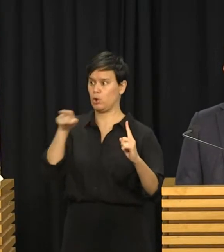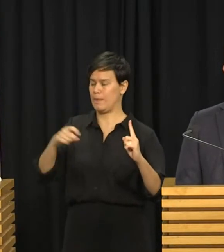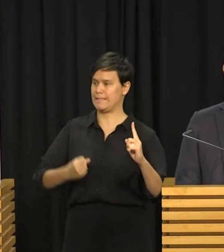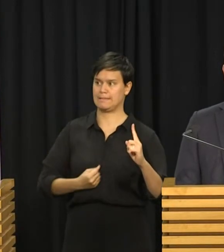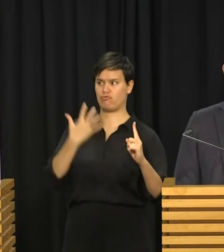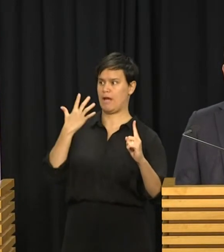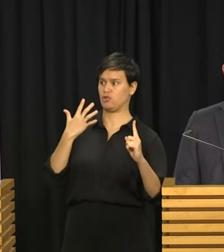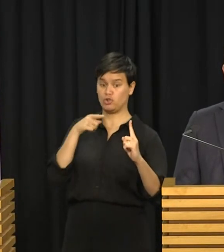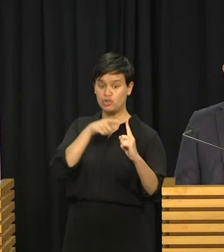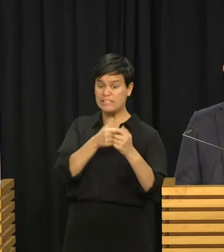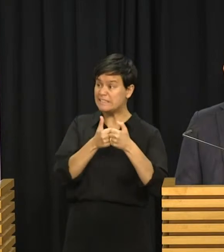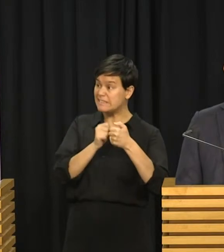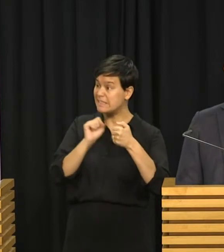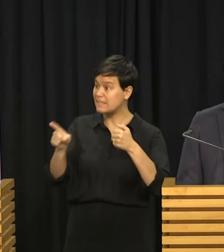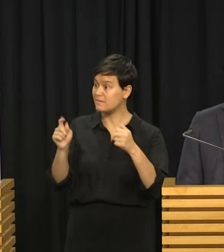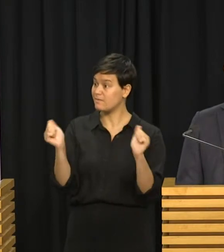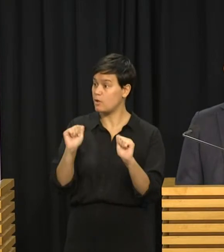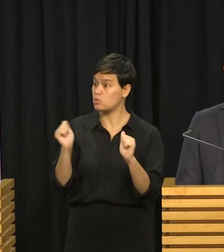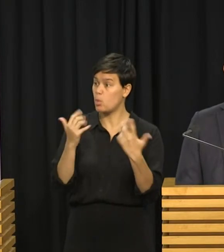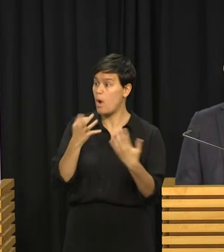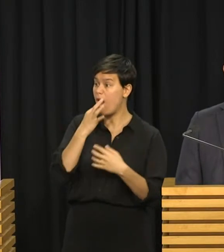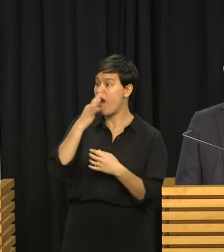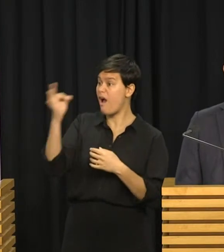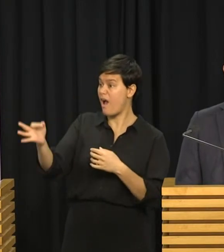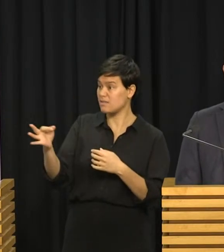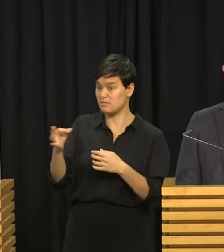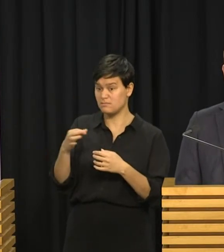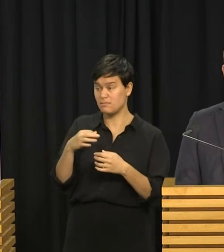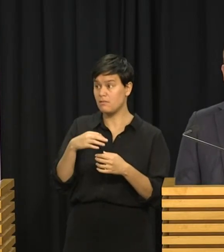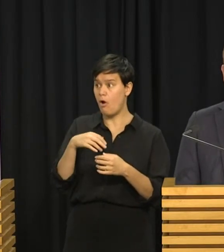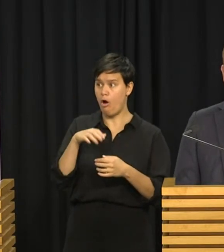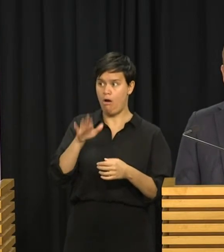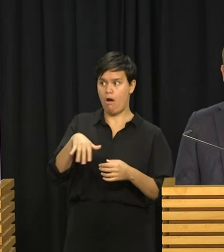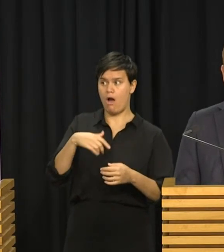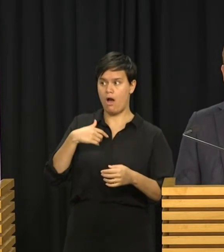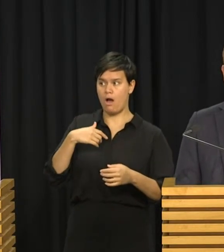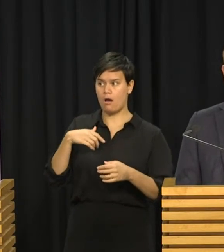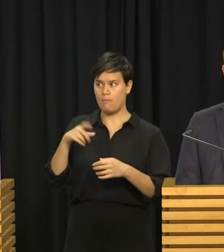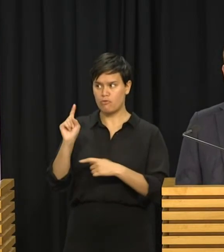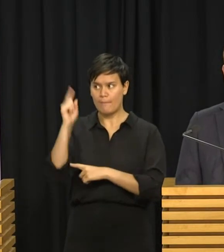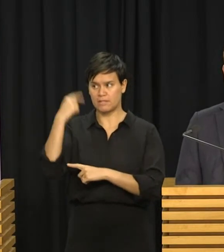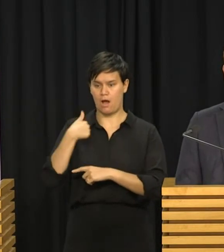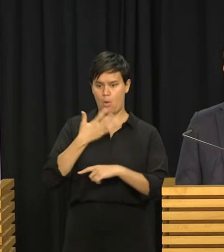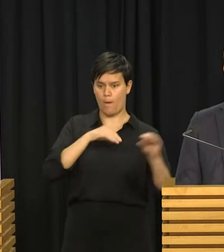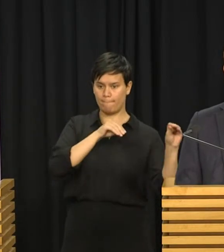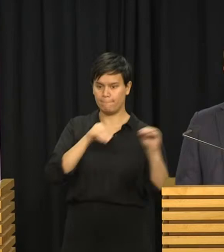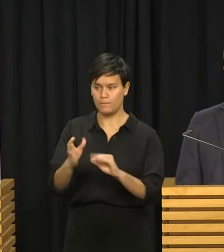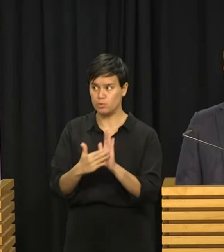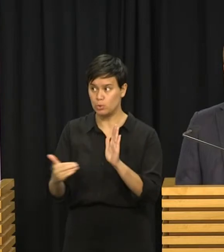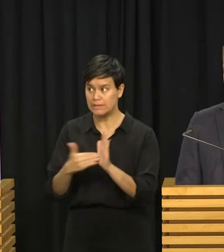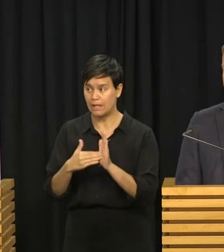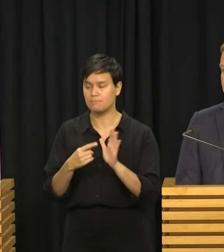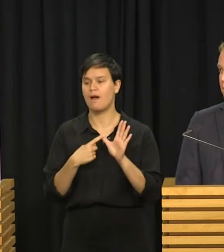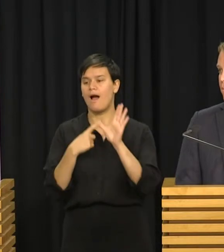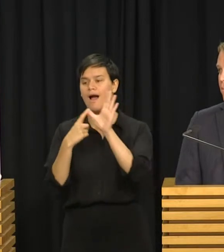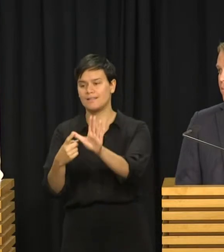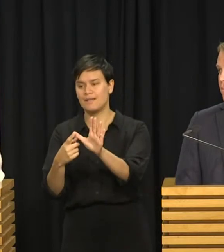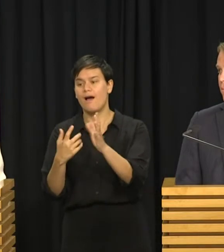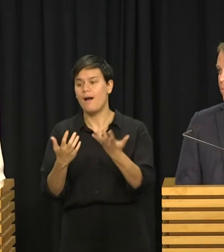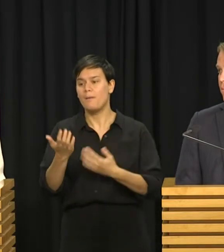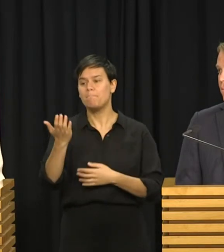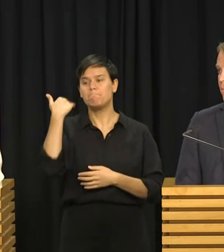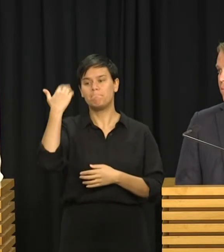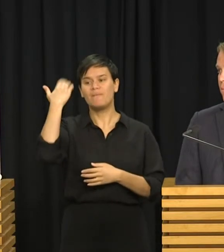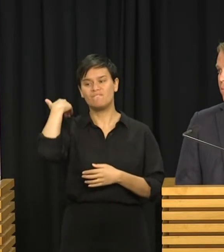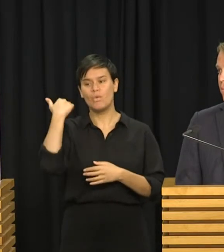texted or reached out to you at all and said, hey, I'm kind of keen to move to New Zealand, or something along those lines? Look, it is fair to say that I have in the past